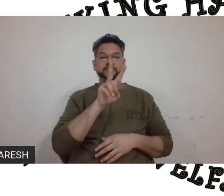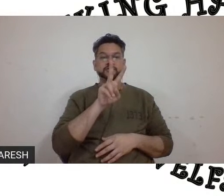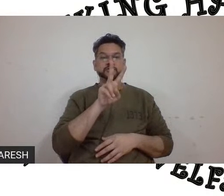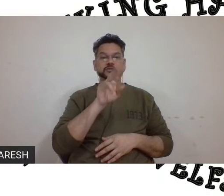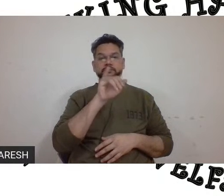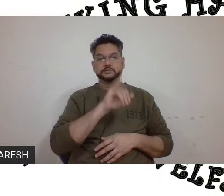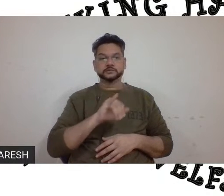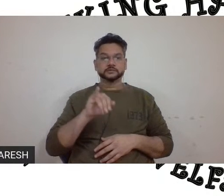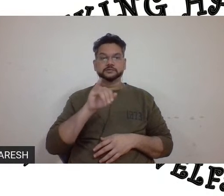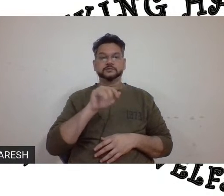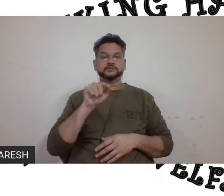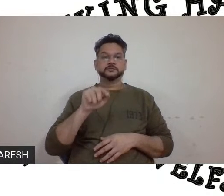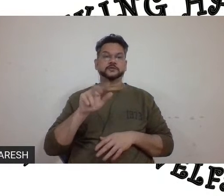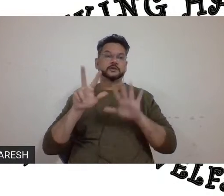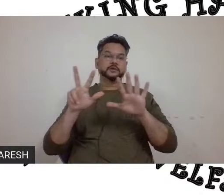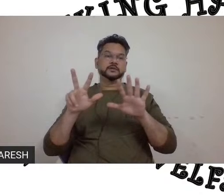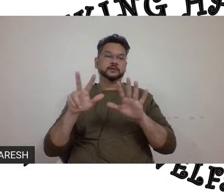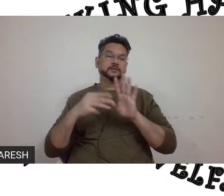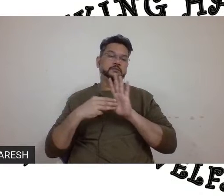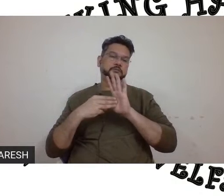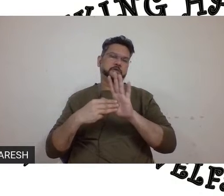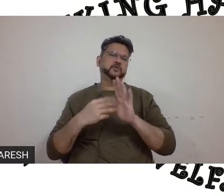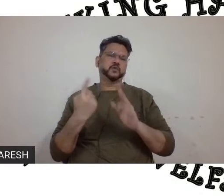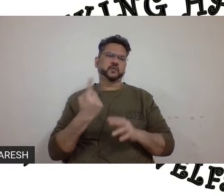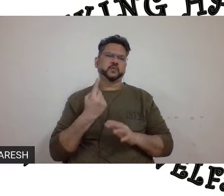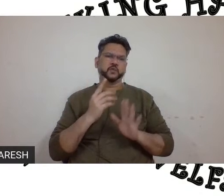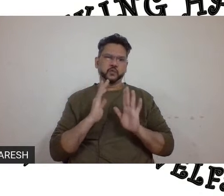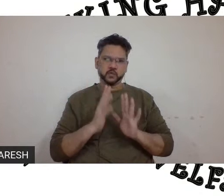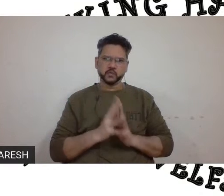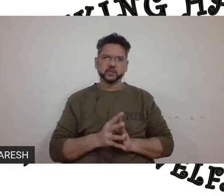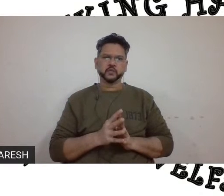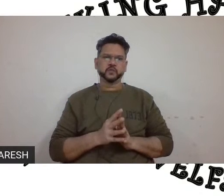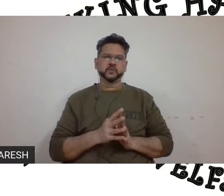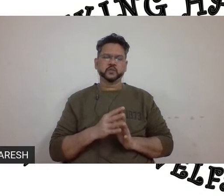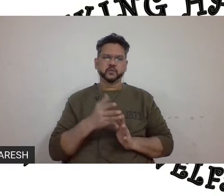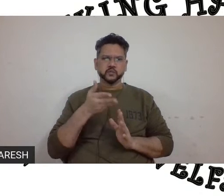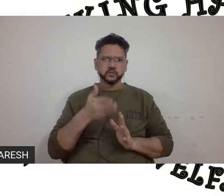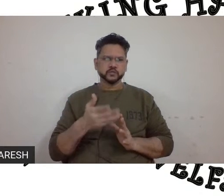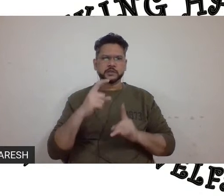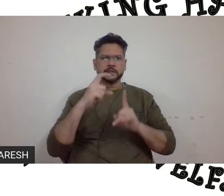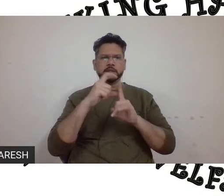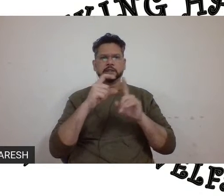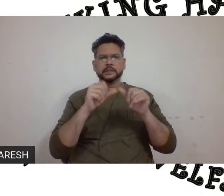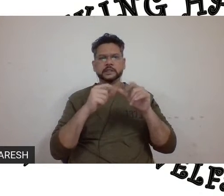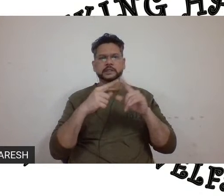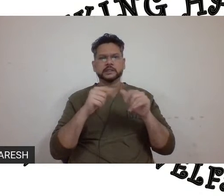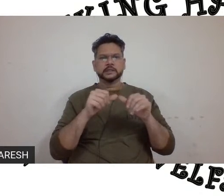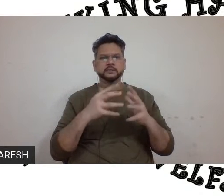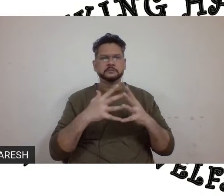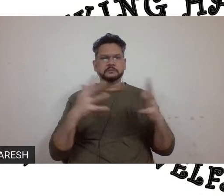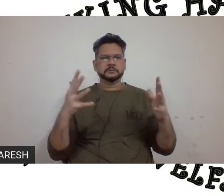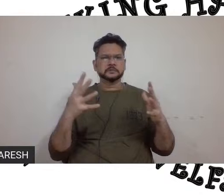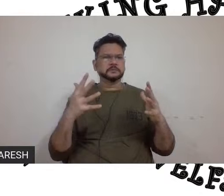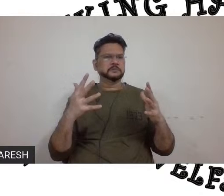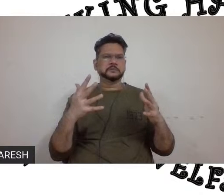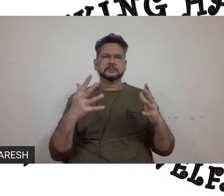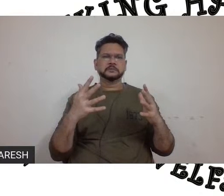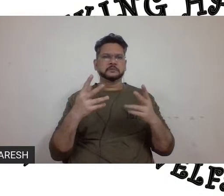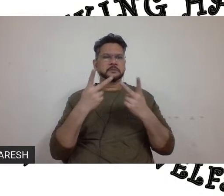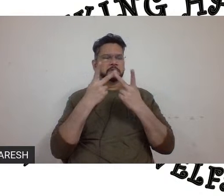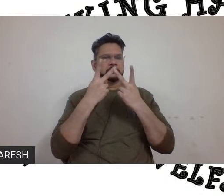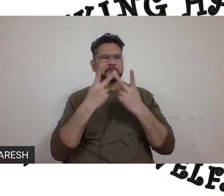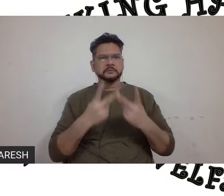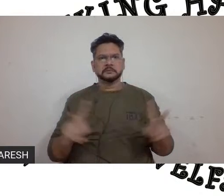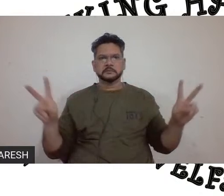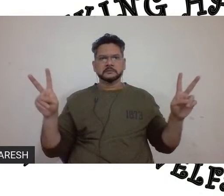So you may assume that there is a huge gap between the data. And in any country, if we